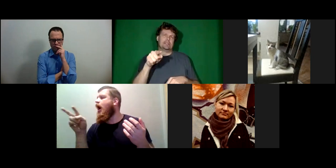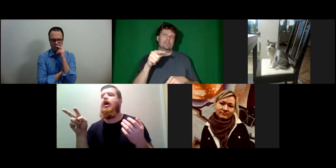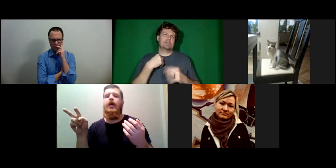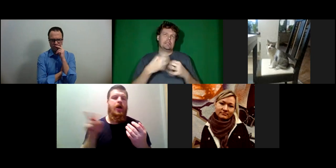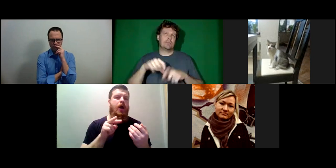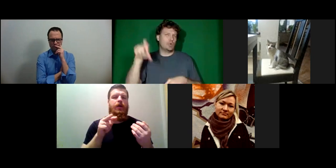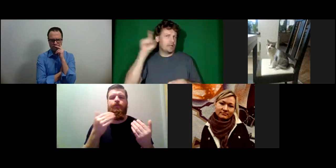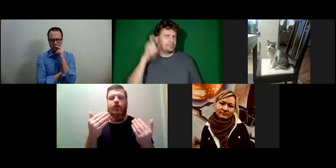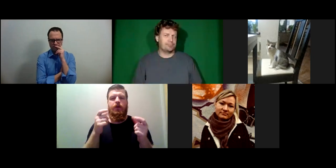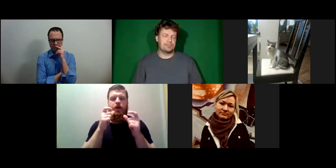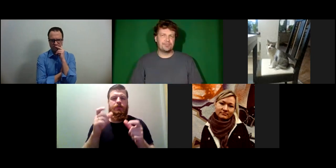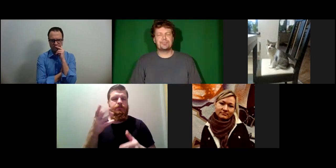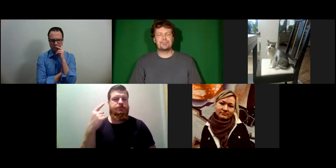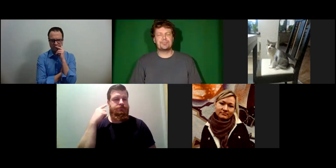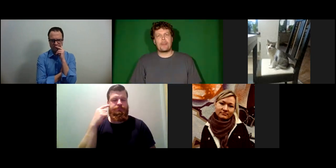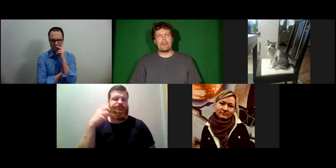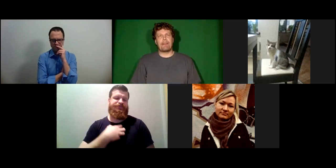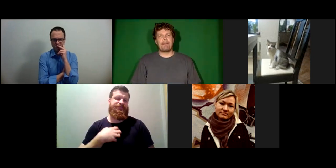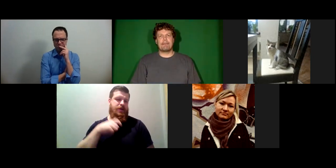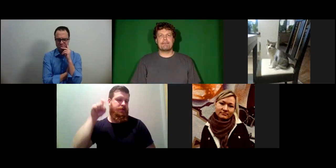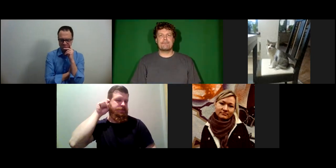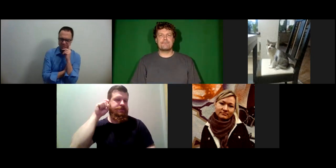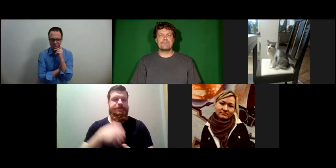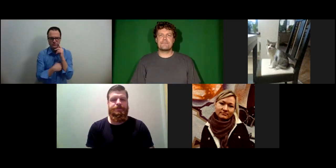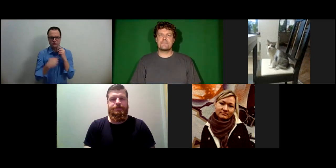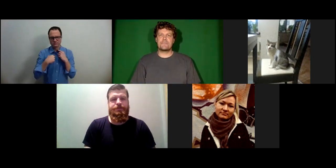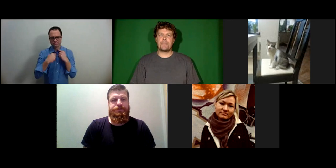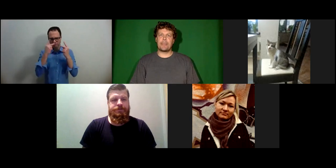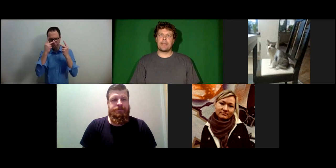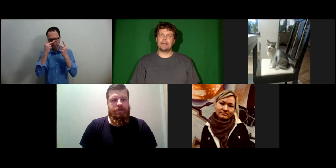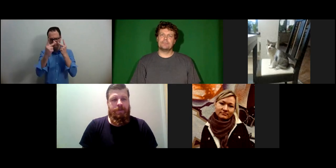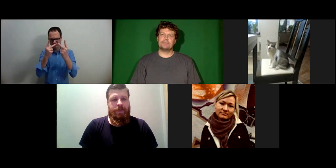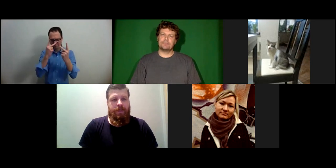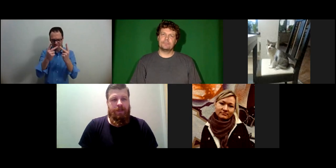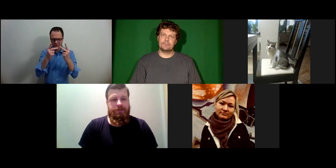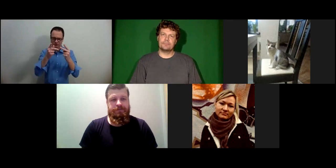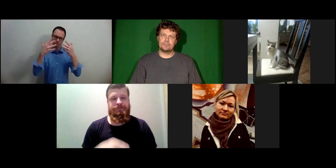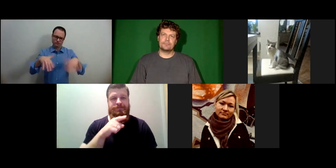I just know that someone is trying to get my attention. So that's why I wear a hearing aid.